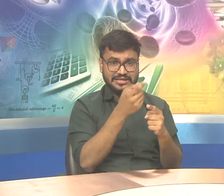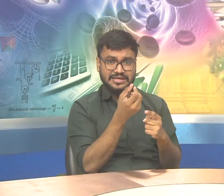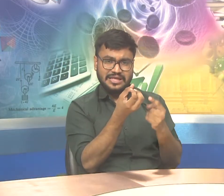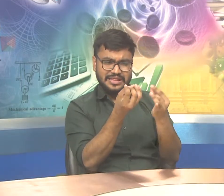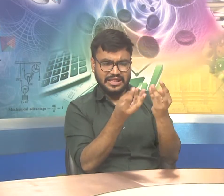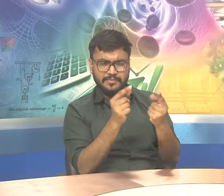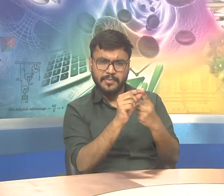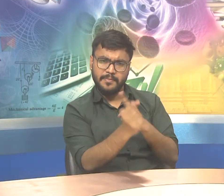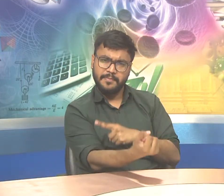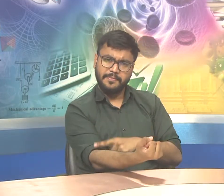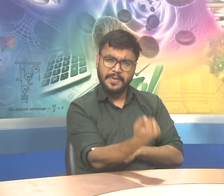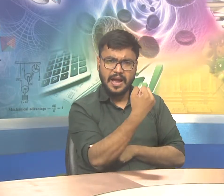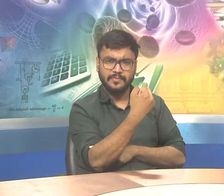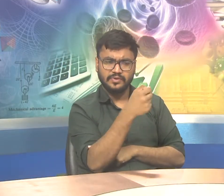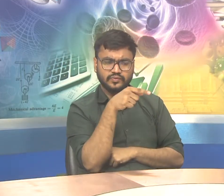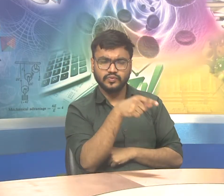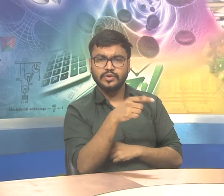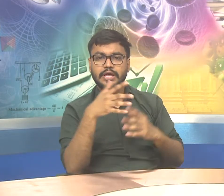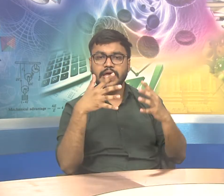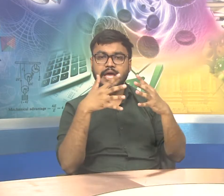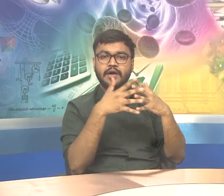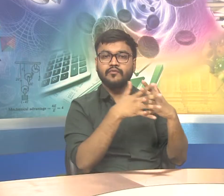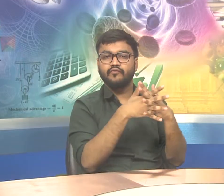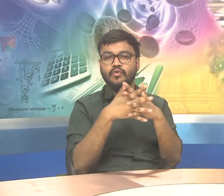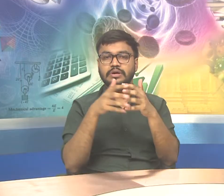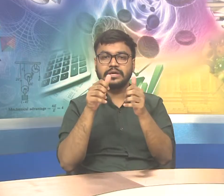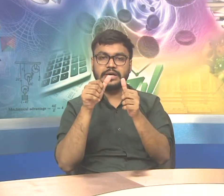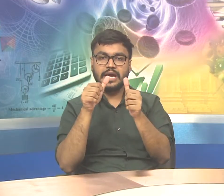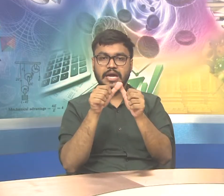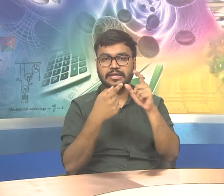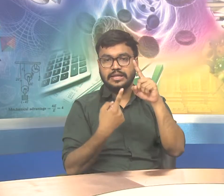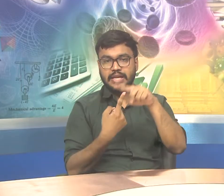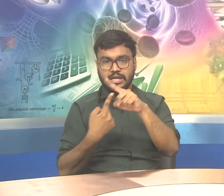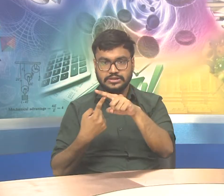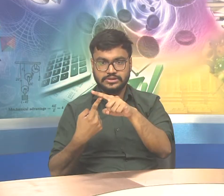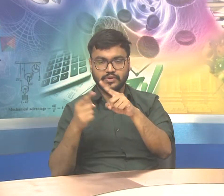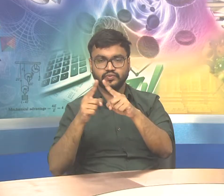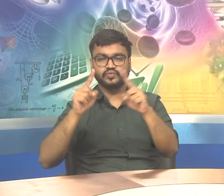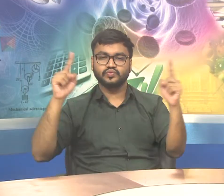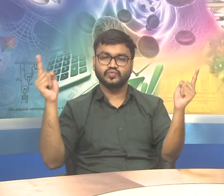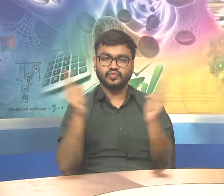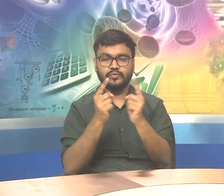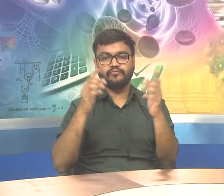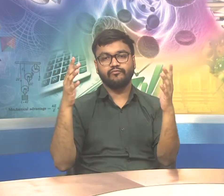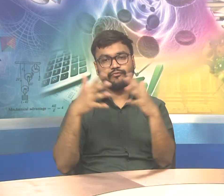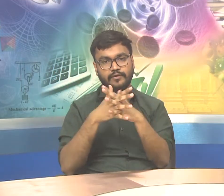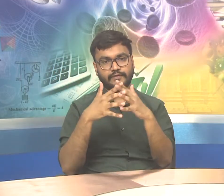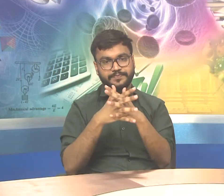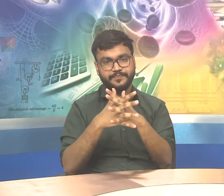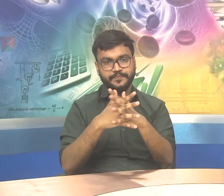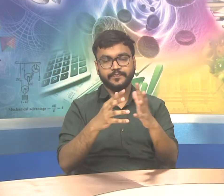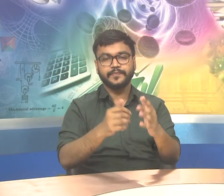And in short, the SI unit of power is what? Or we can write it down as